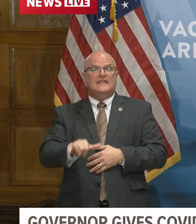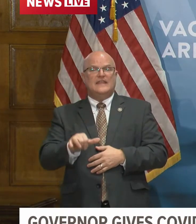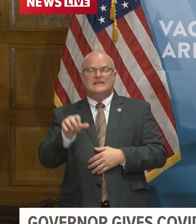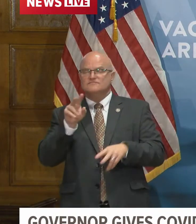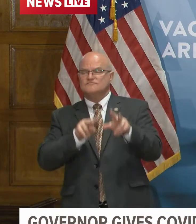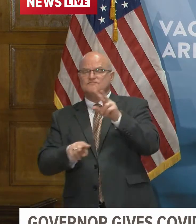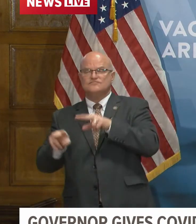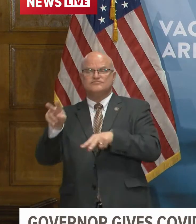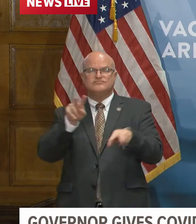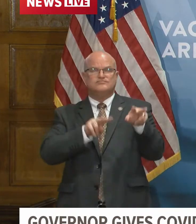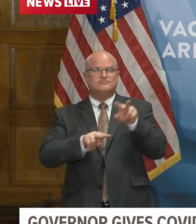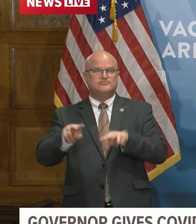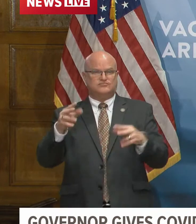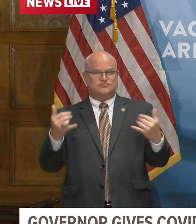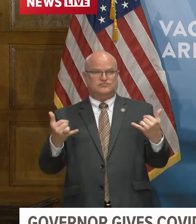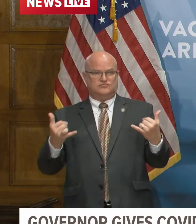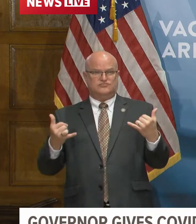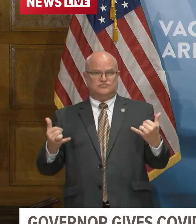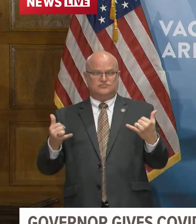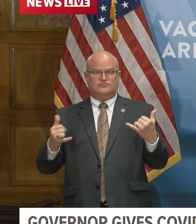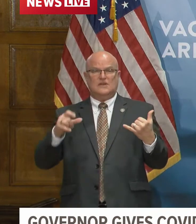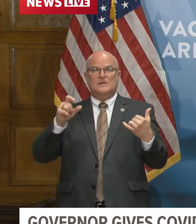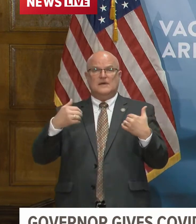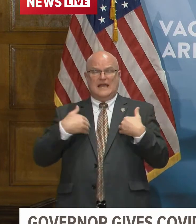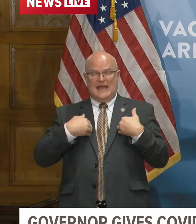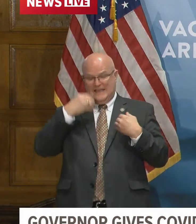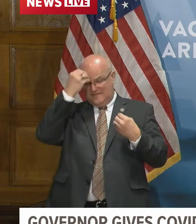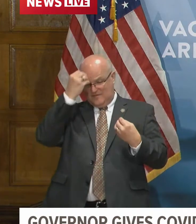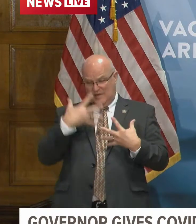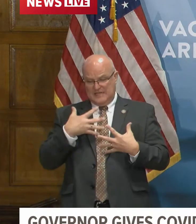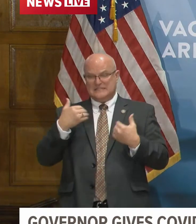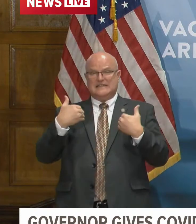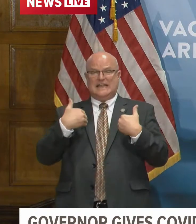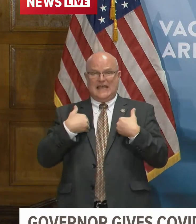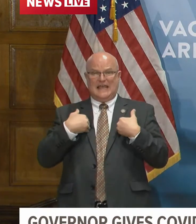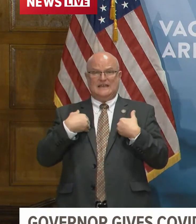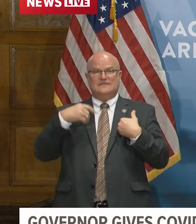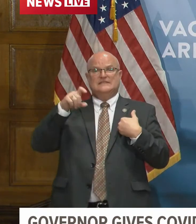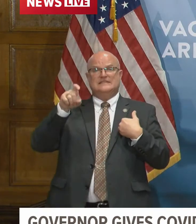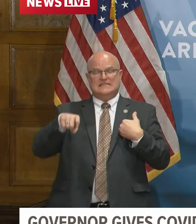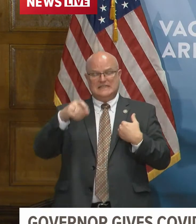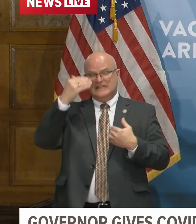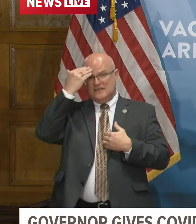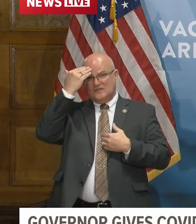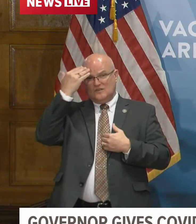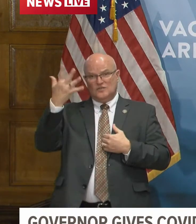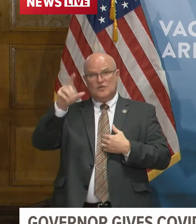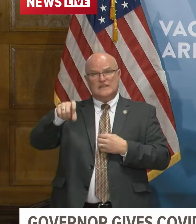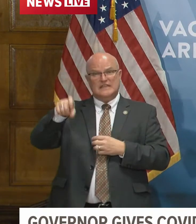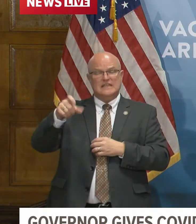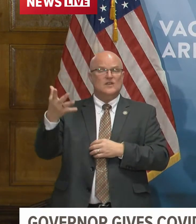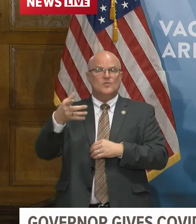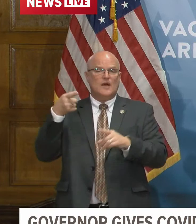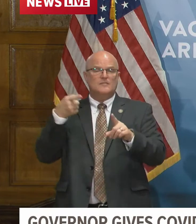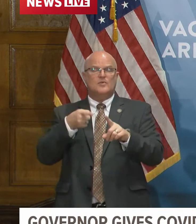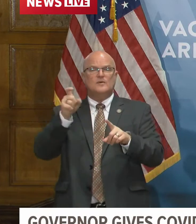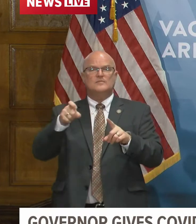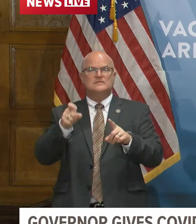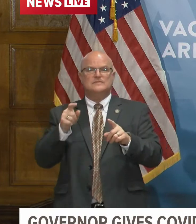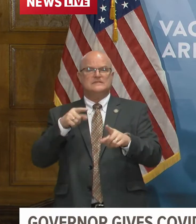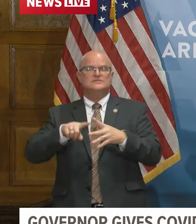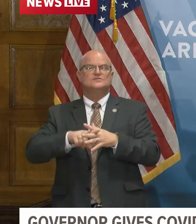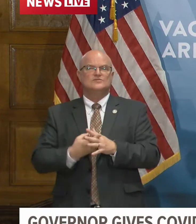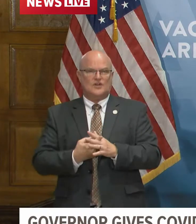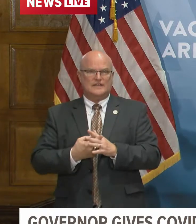survey that we're taking now. So we have to have this information to know what the need is and at what point it has to be